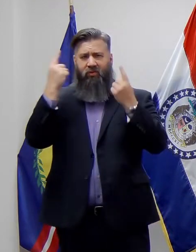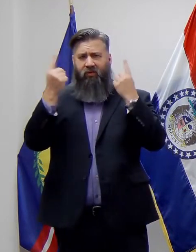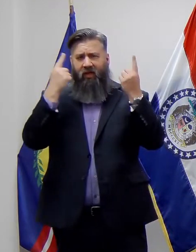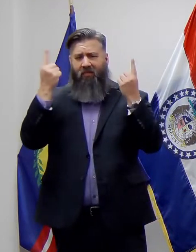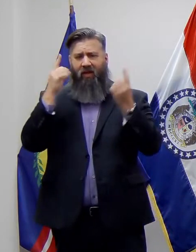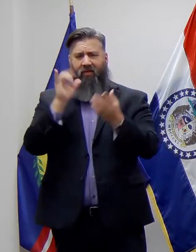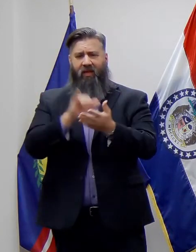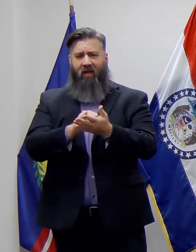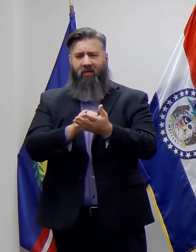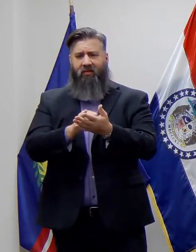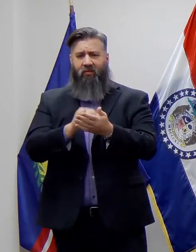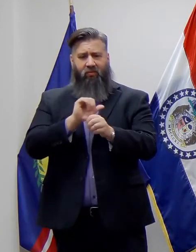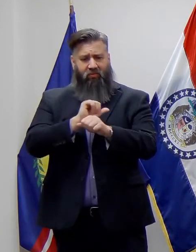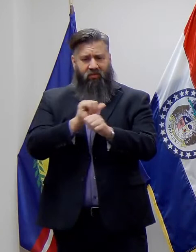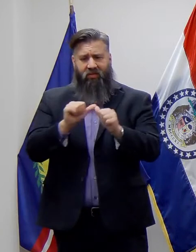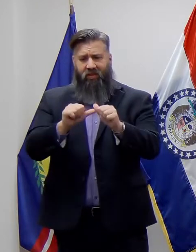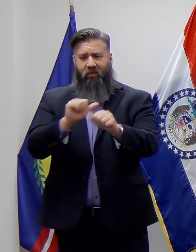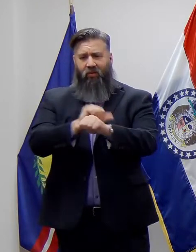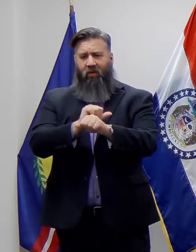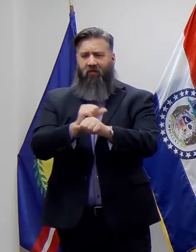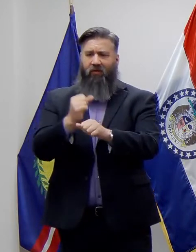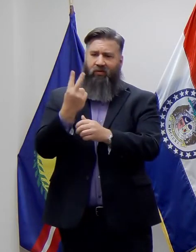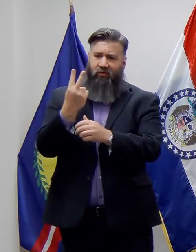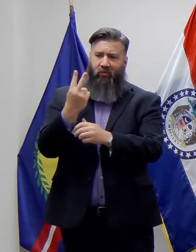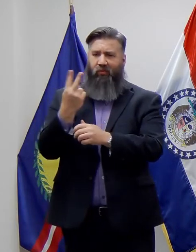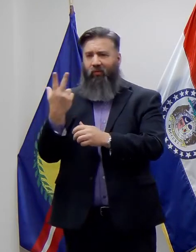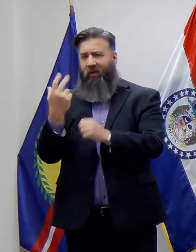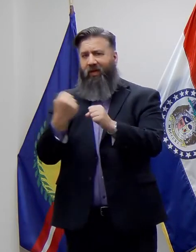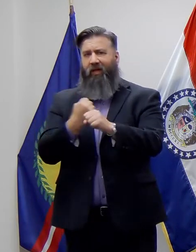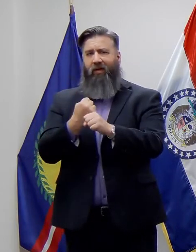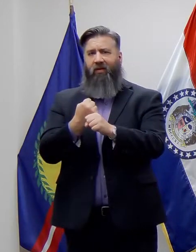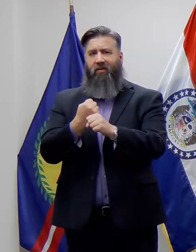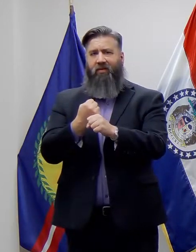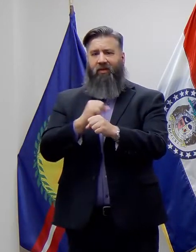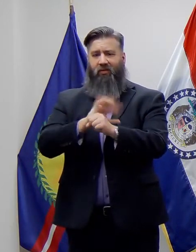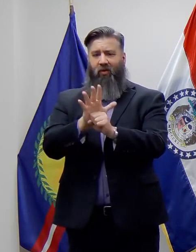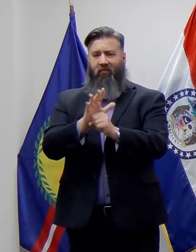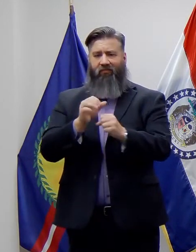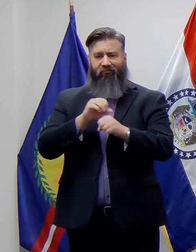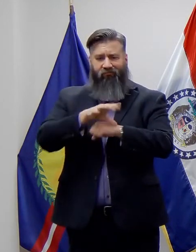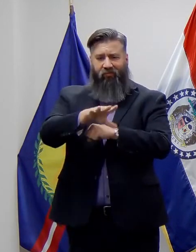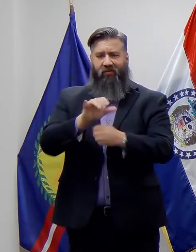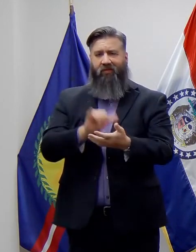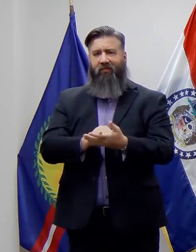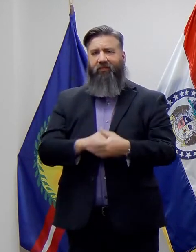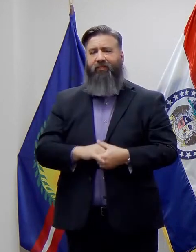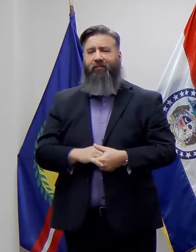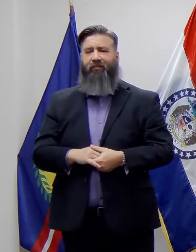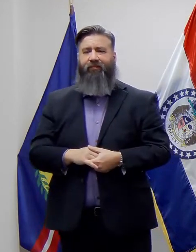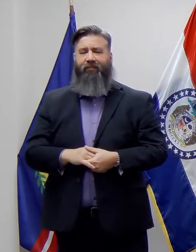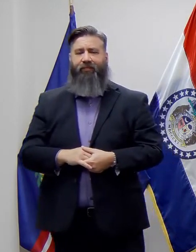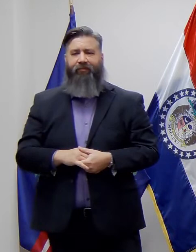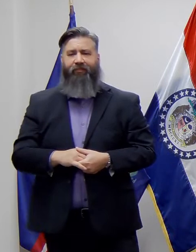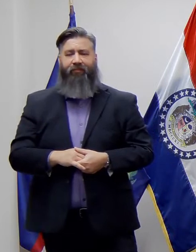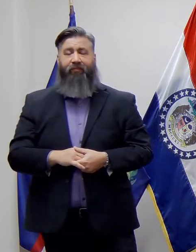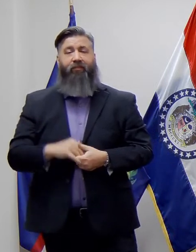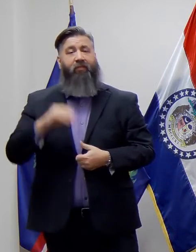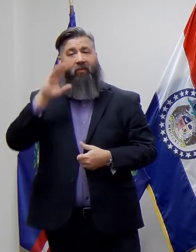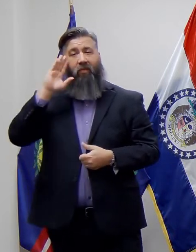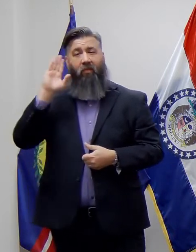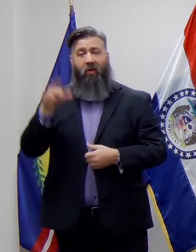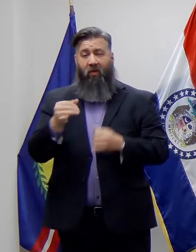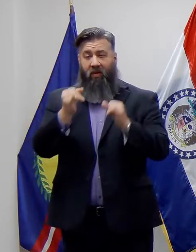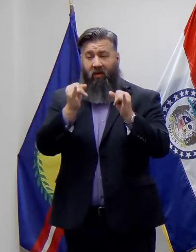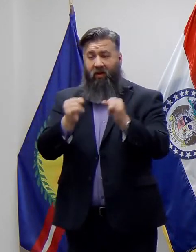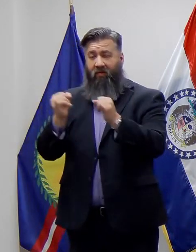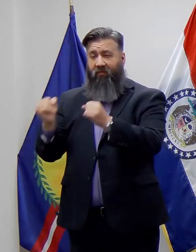the 2.5, 3 years that the pandemic has been impacting in-person meetings? Well, we knew that the individual